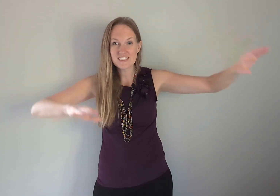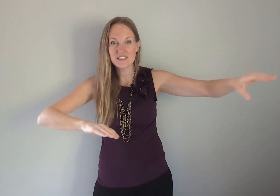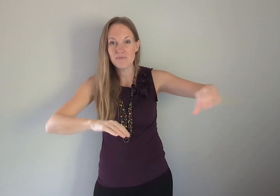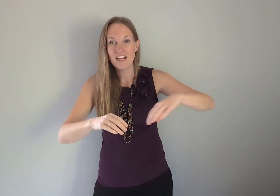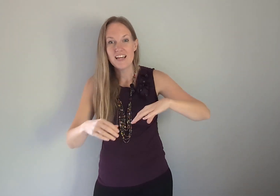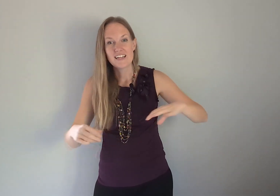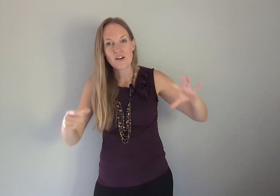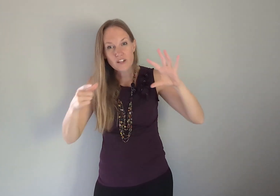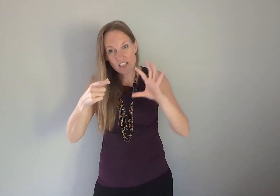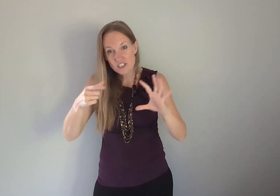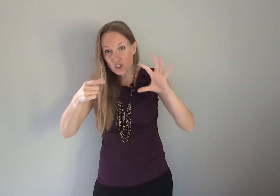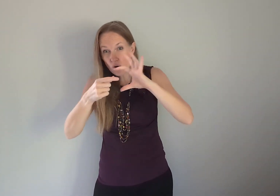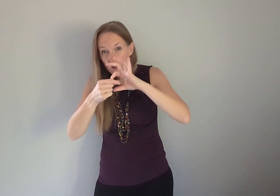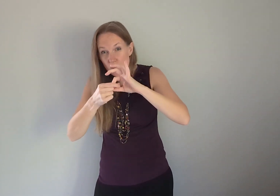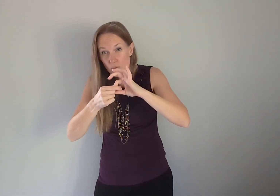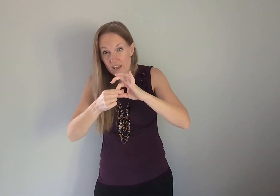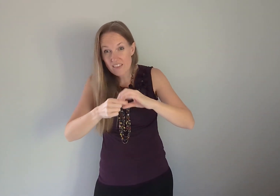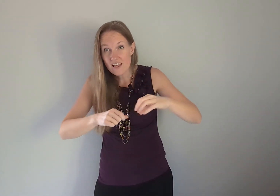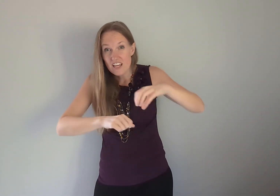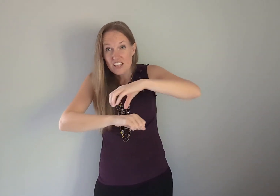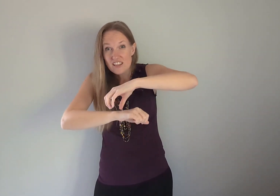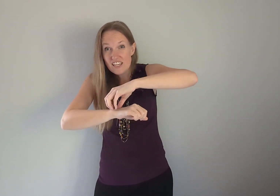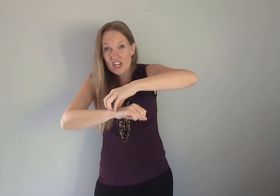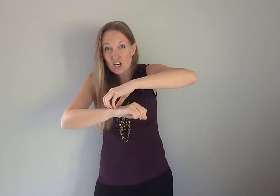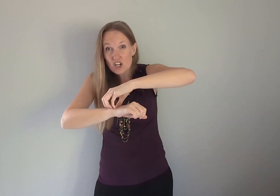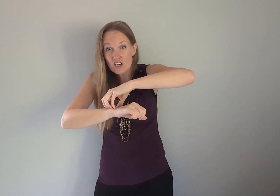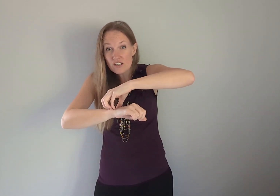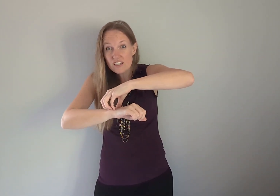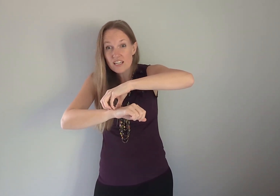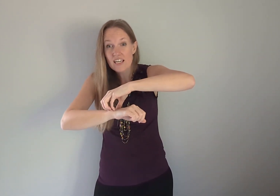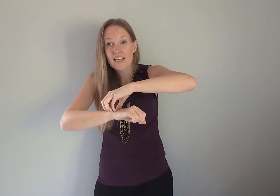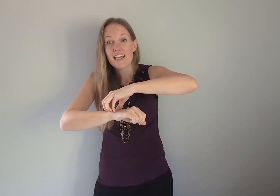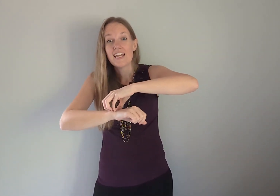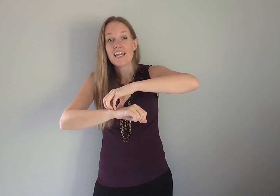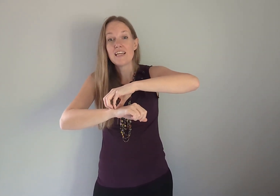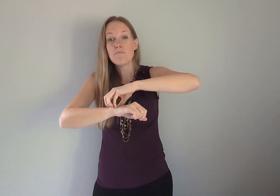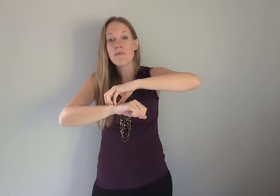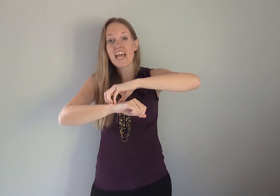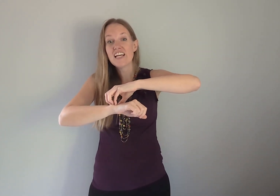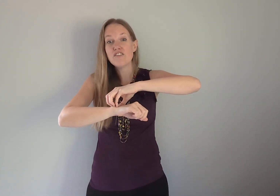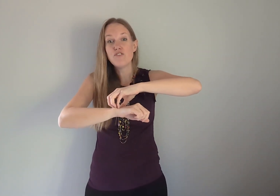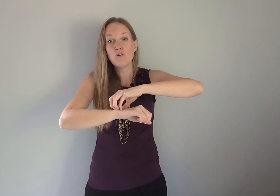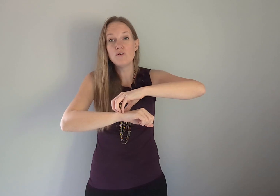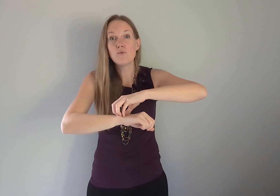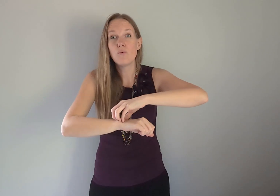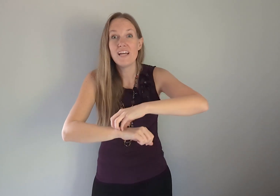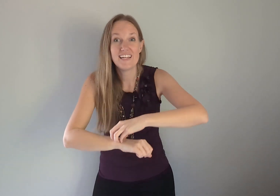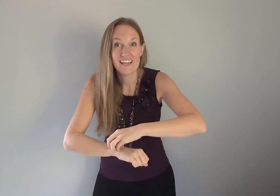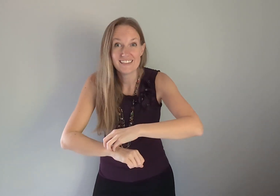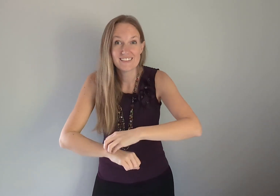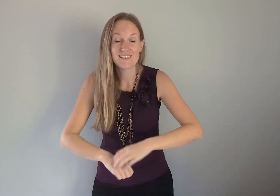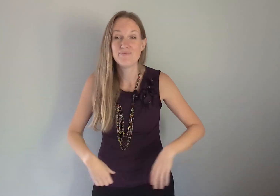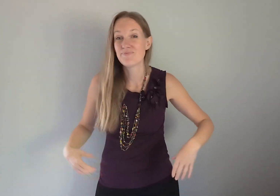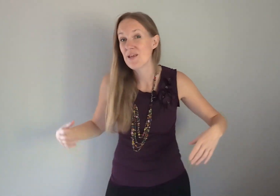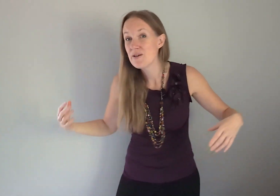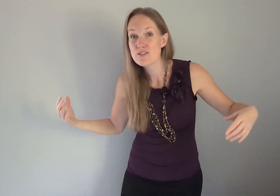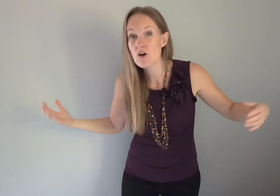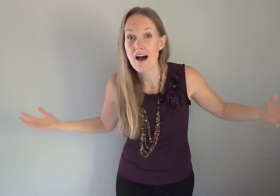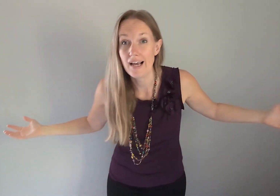system. Now we're going to join with the earth in manifold witness. So I